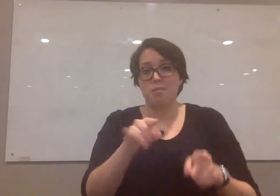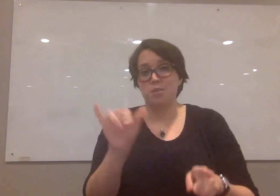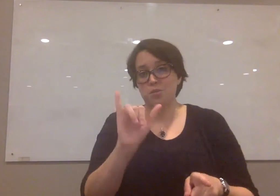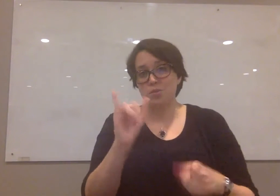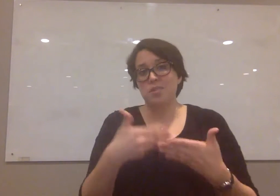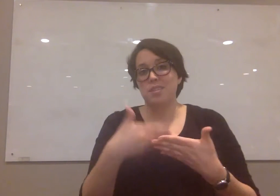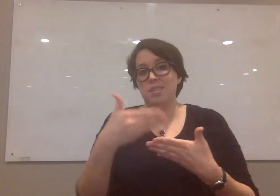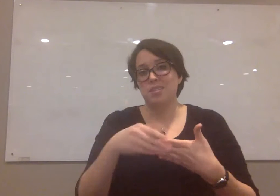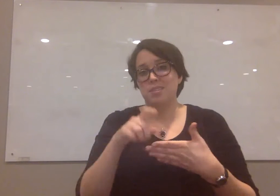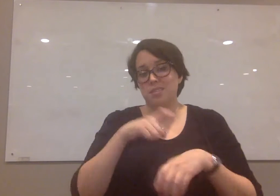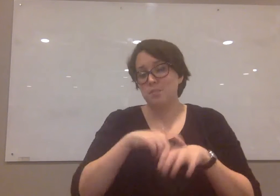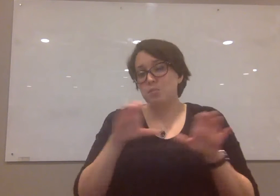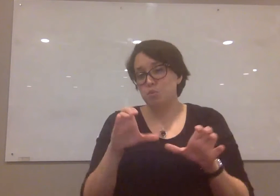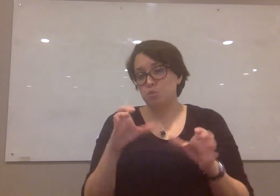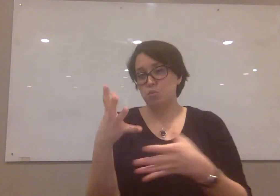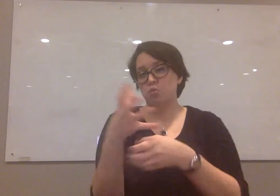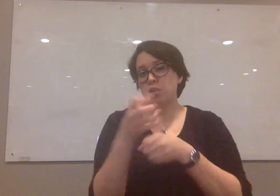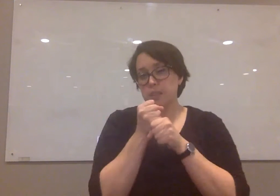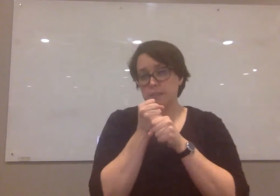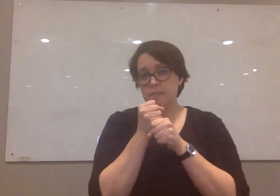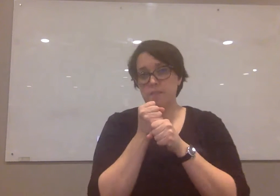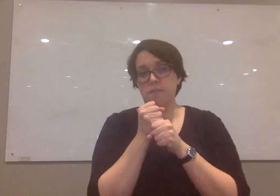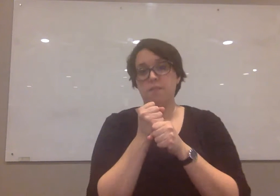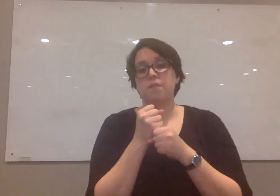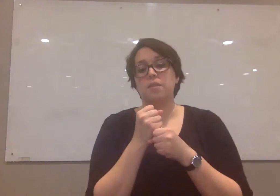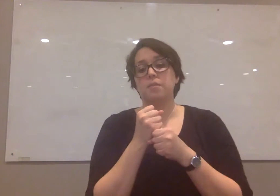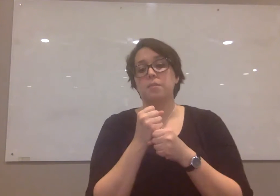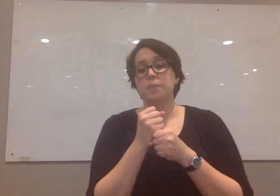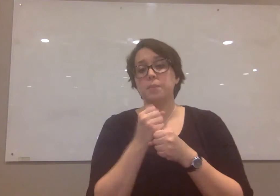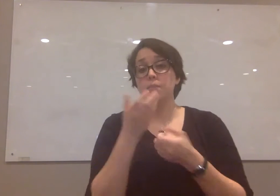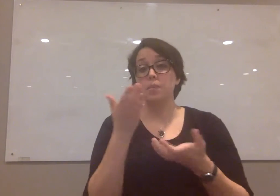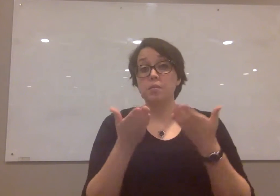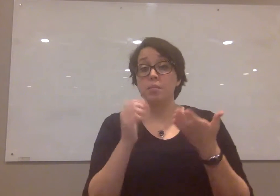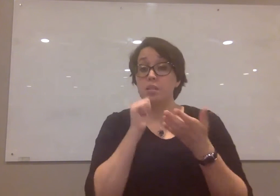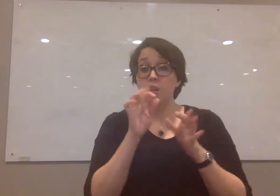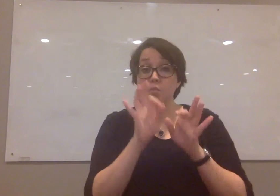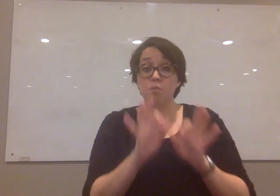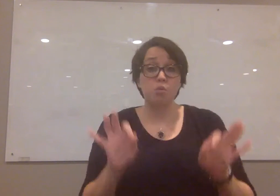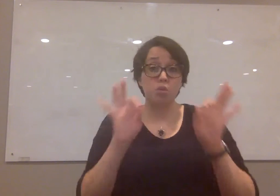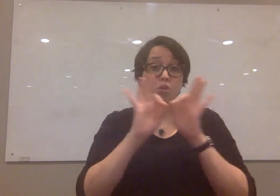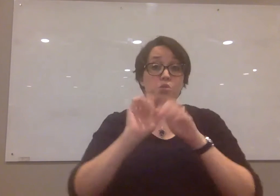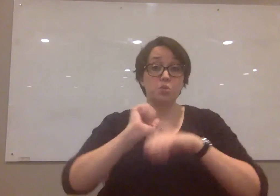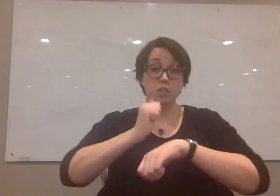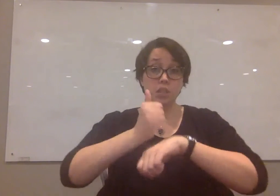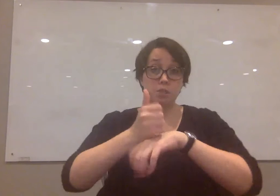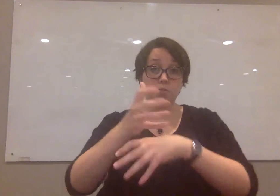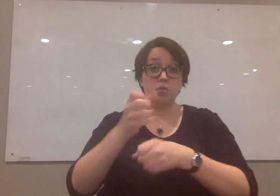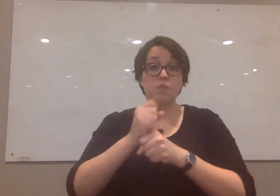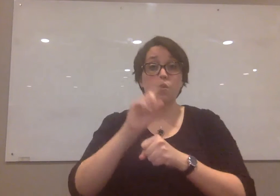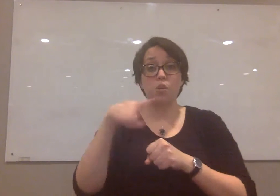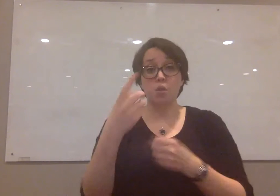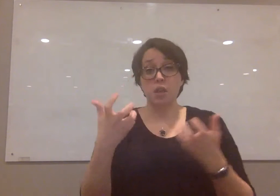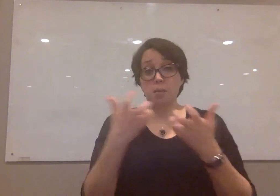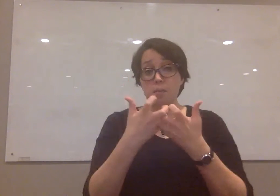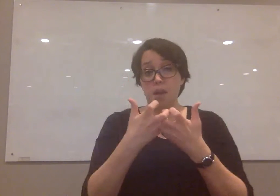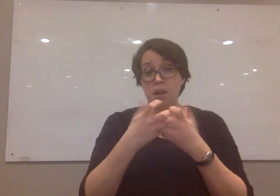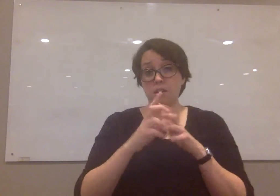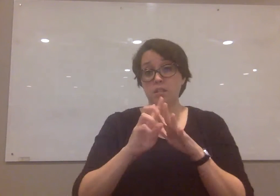receive. Now, this might not matter because you'll set up your receives to only match exit messages from processes you expect to get the messages